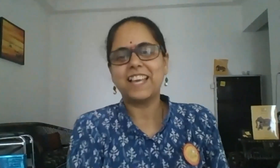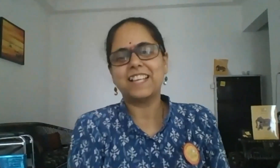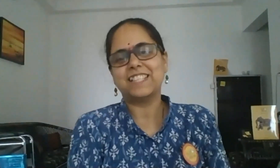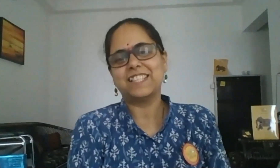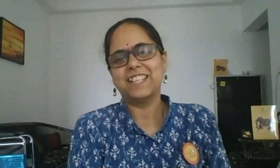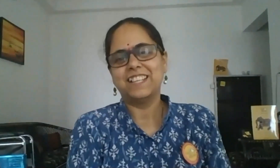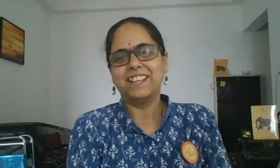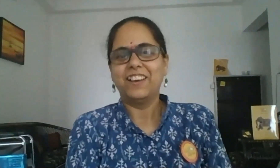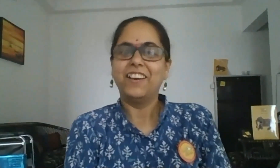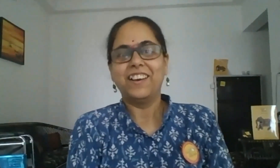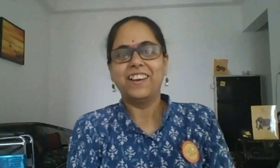Um,